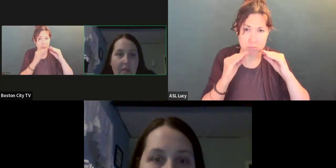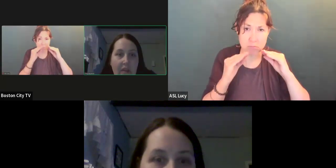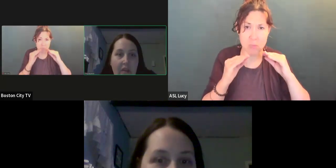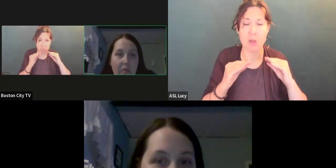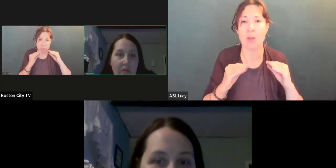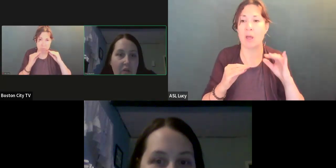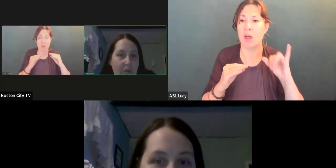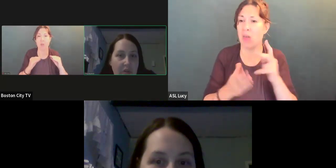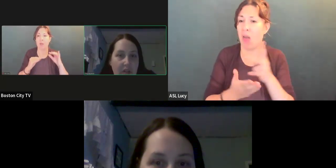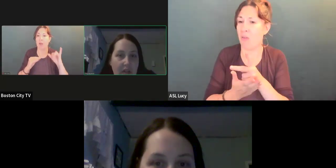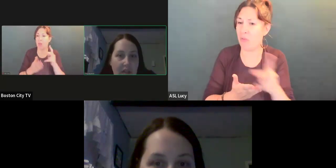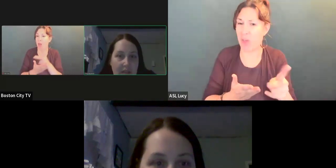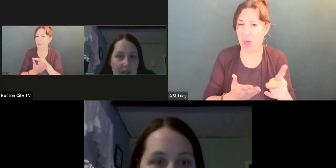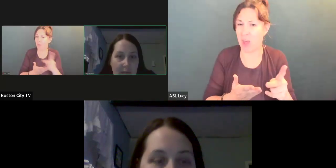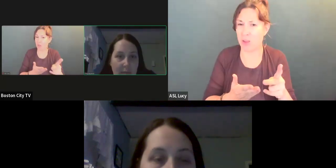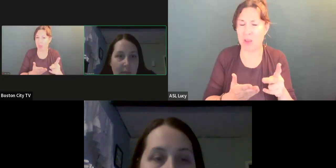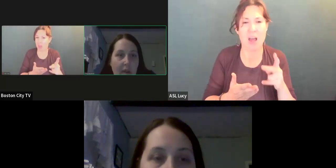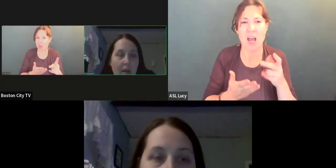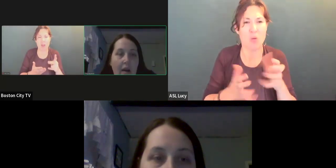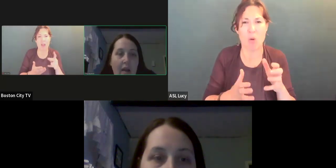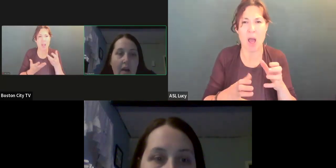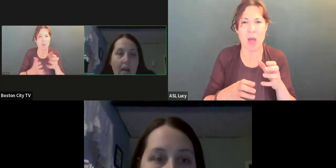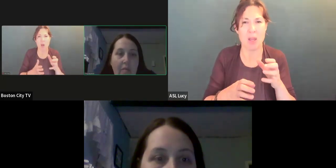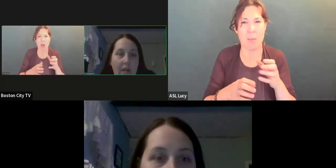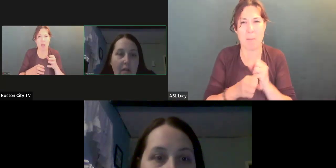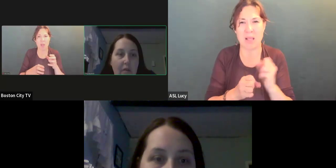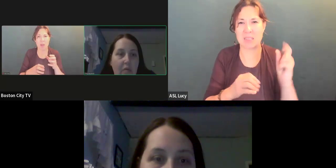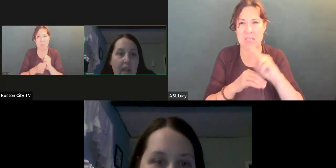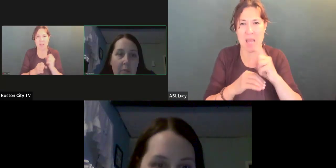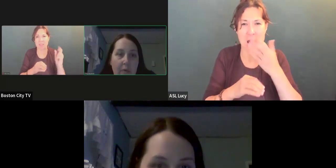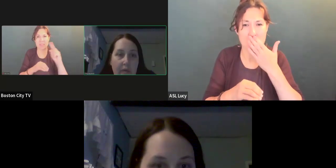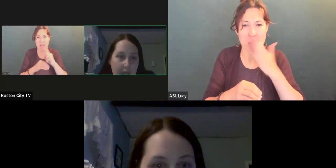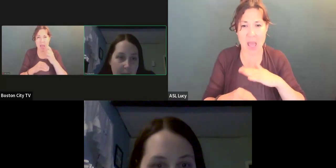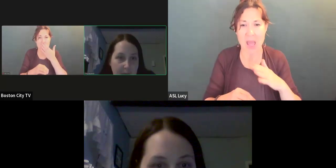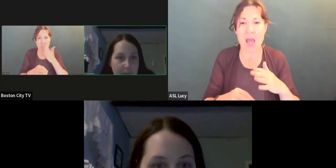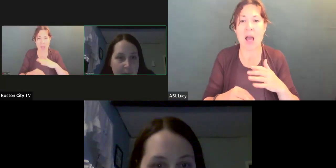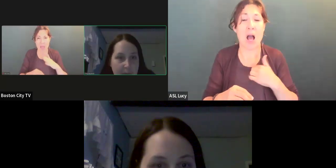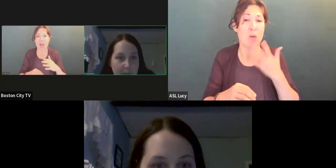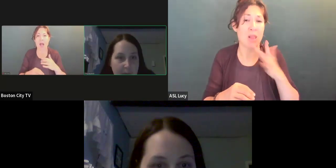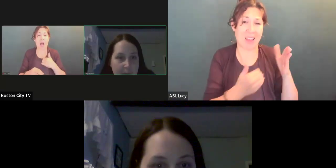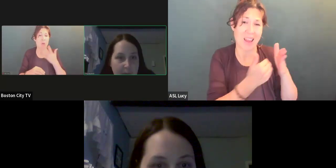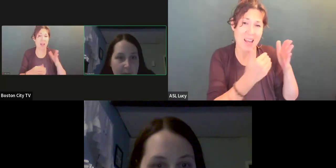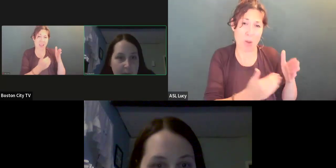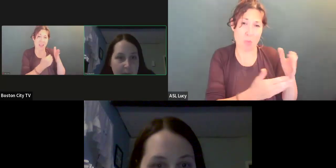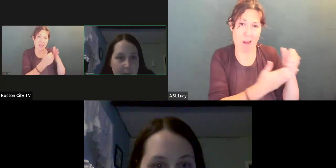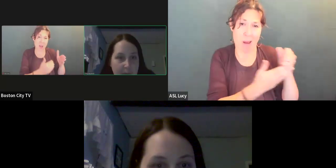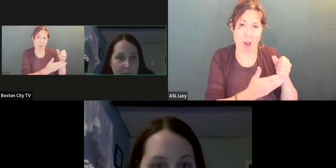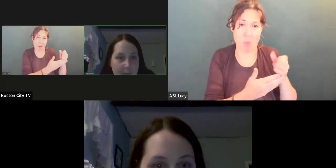failure wasn't going to darken his day. I got him there with the help of a neighbor.